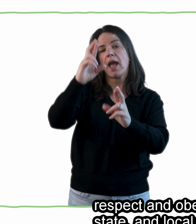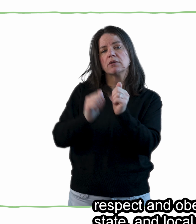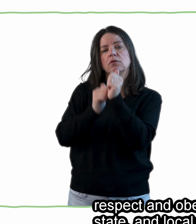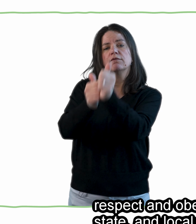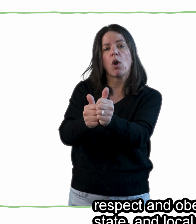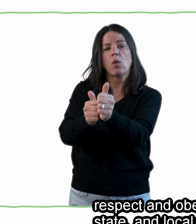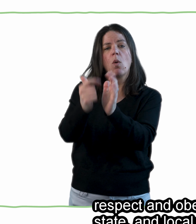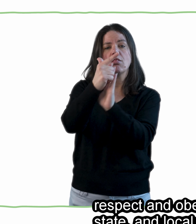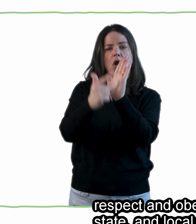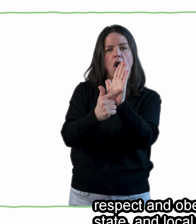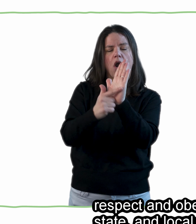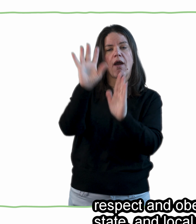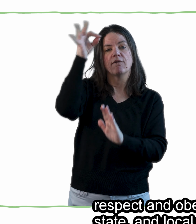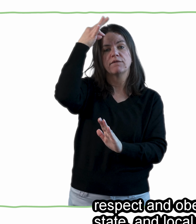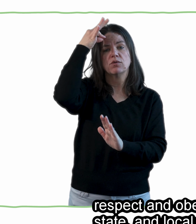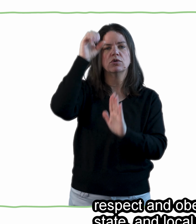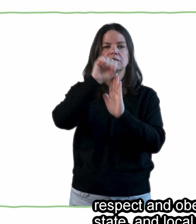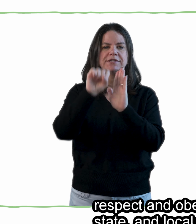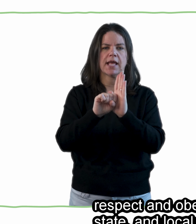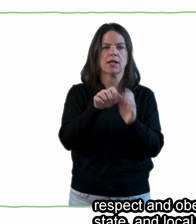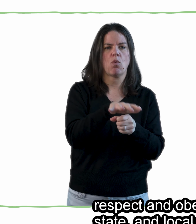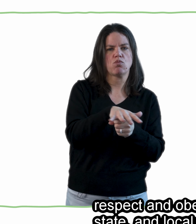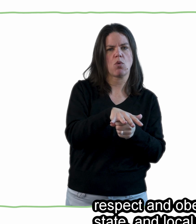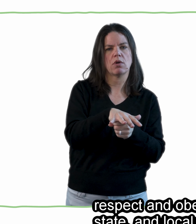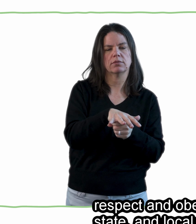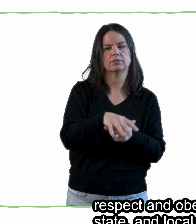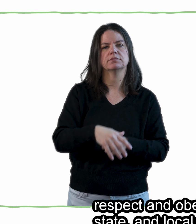respect and obey federal, state, and local laws,